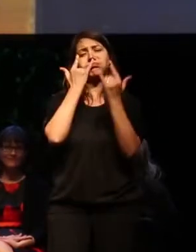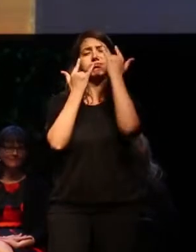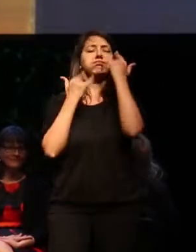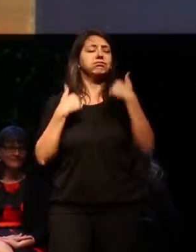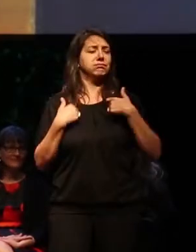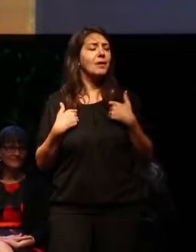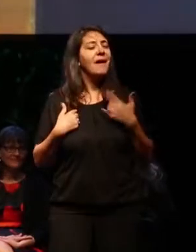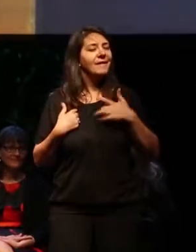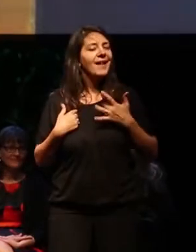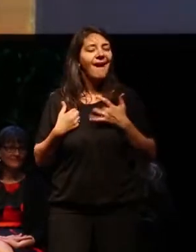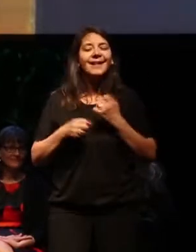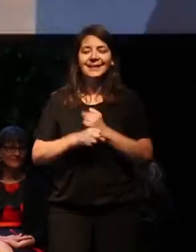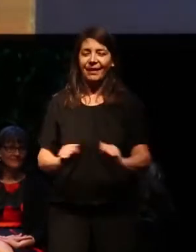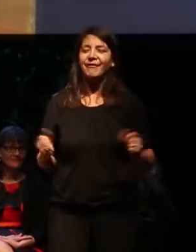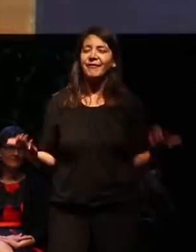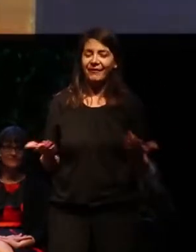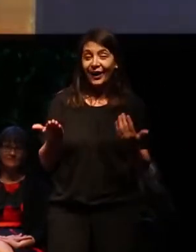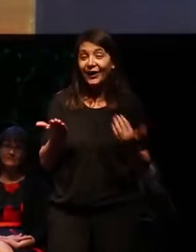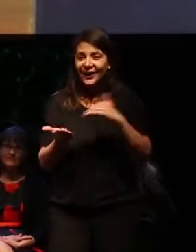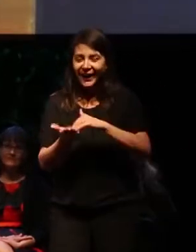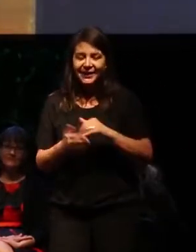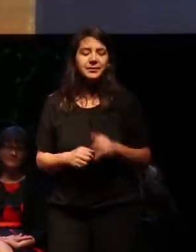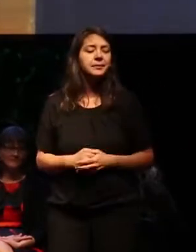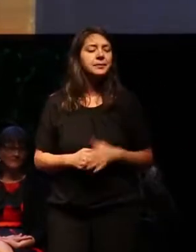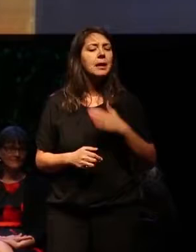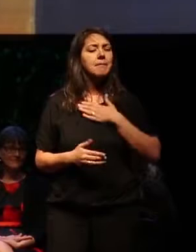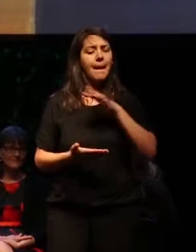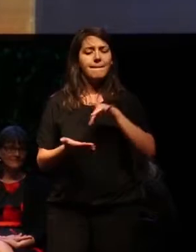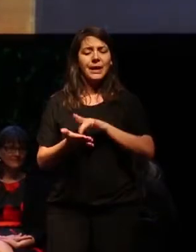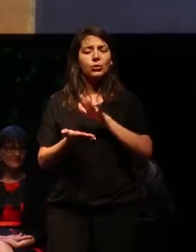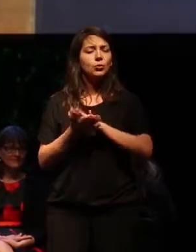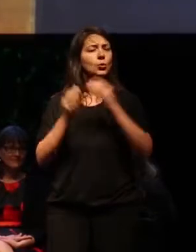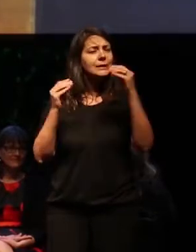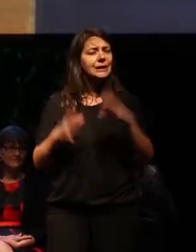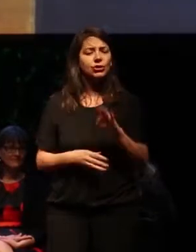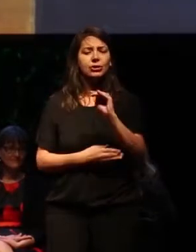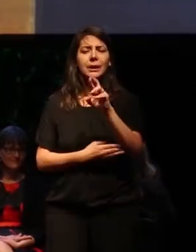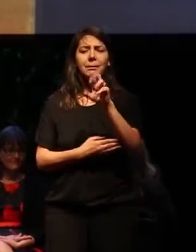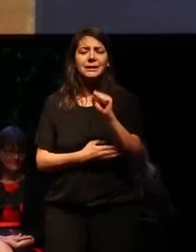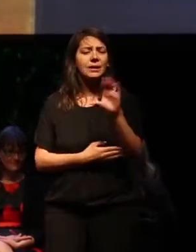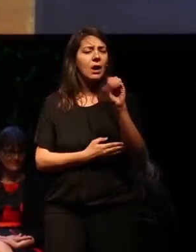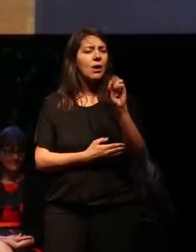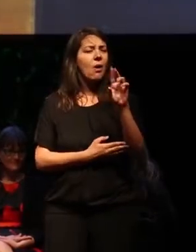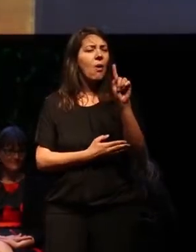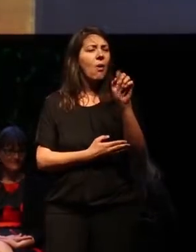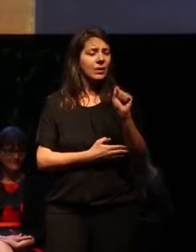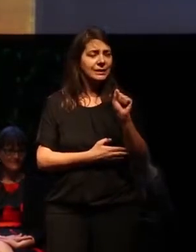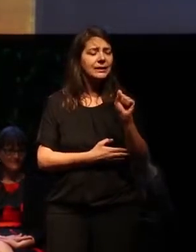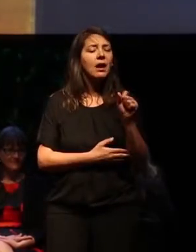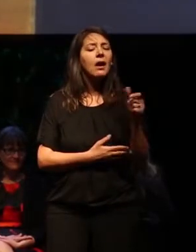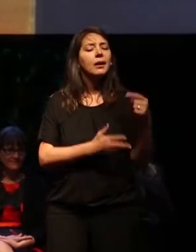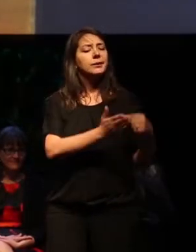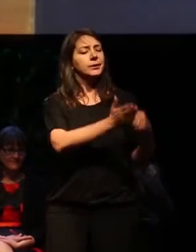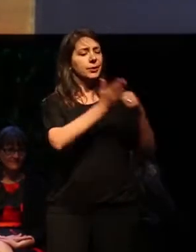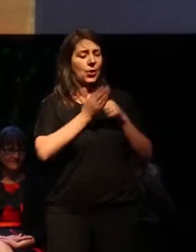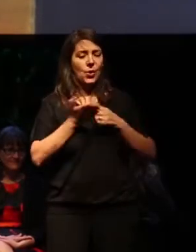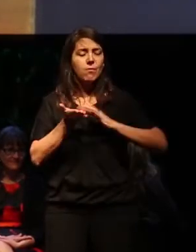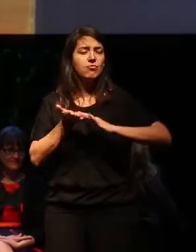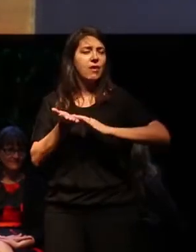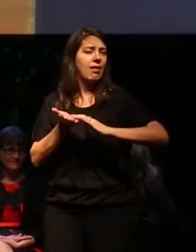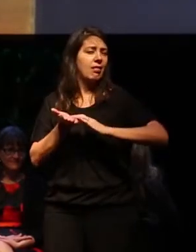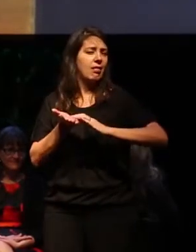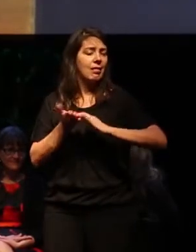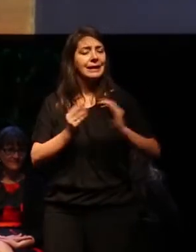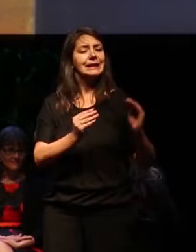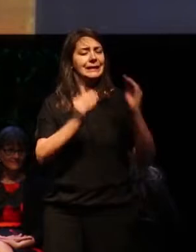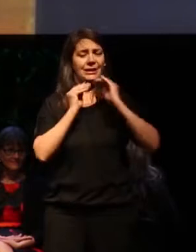safe at school once again. My middle school teacher, Mrs. Court, started introducing me to Braille and teaching